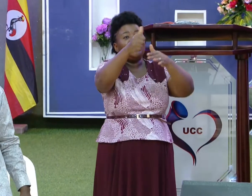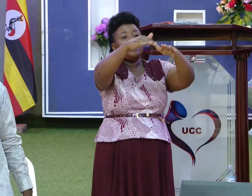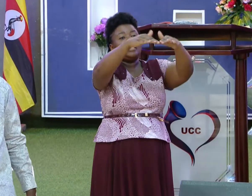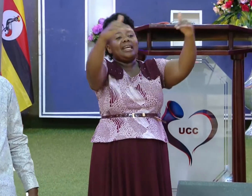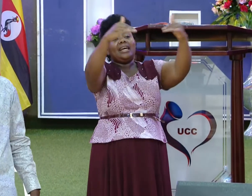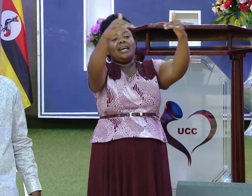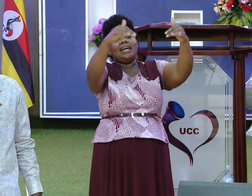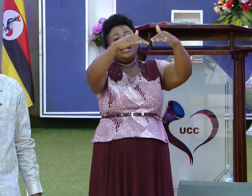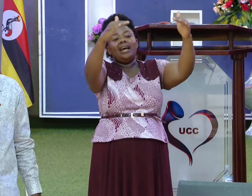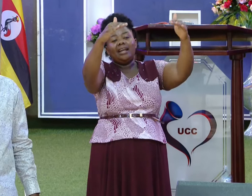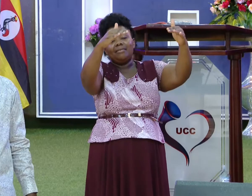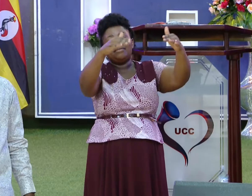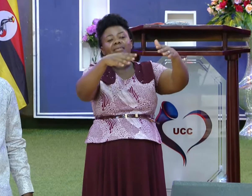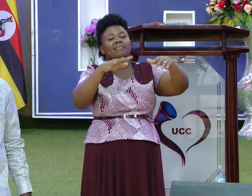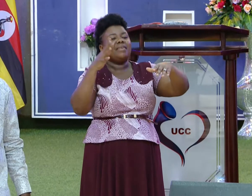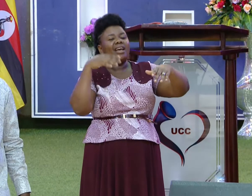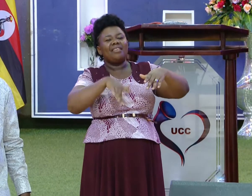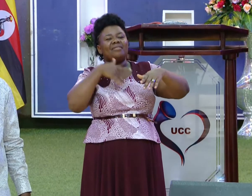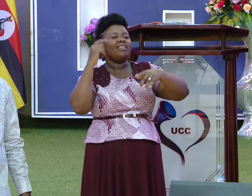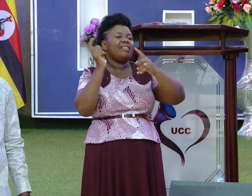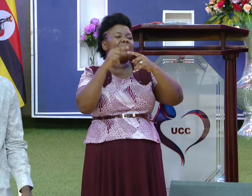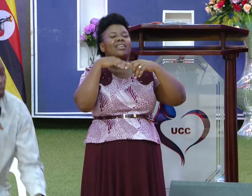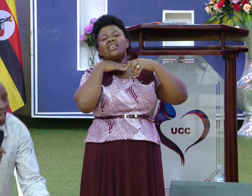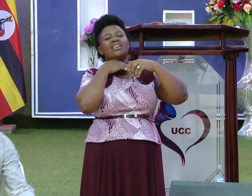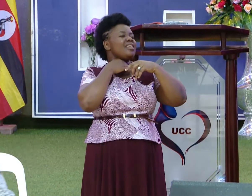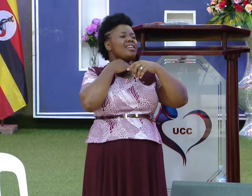that where you put it, I feel my neck pains.